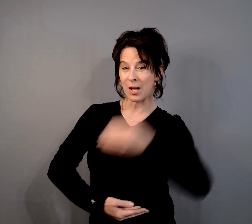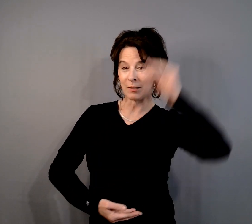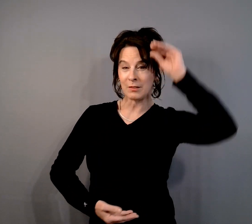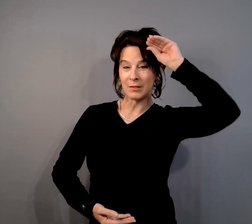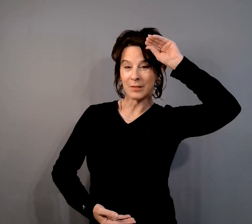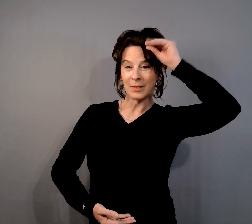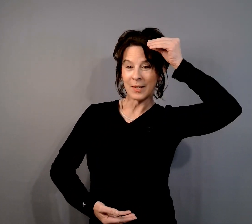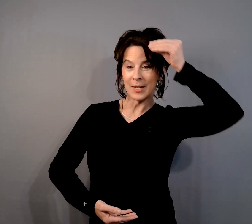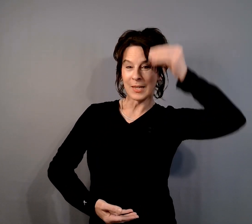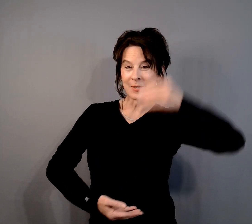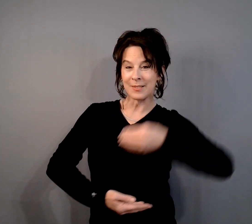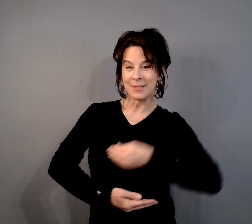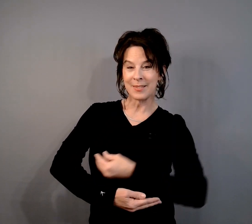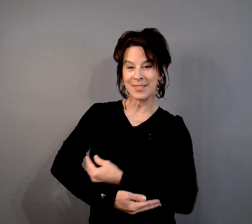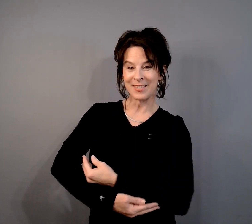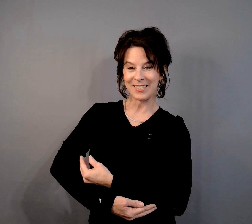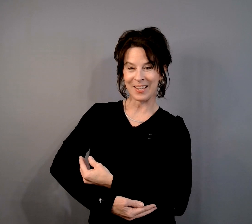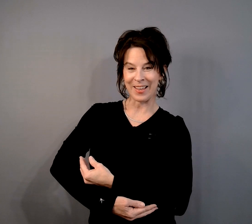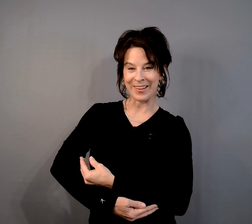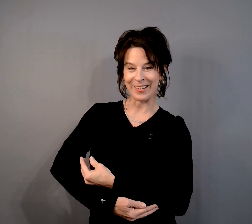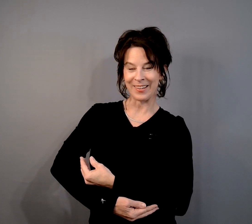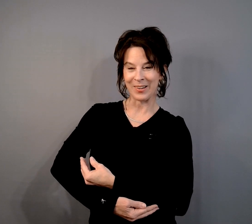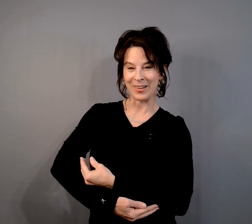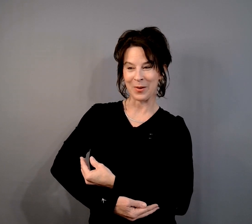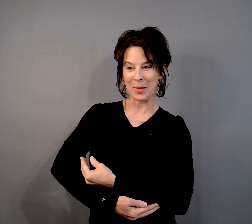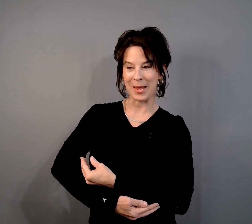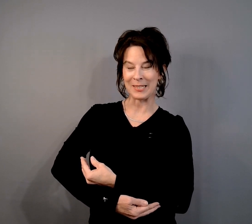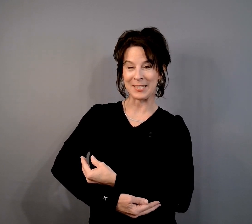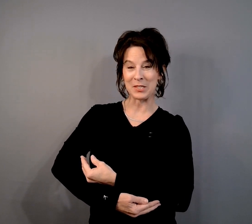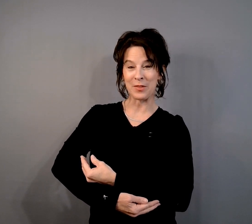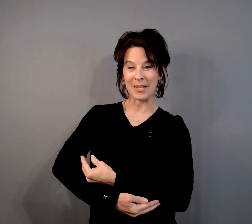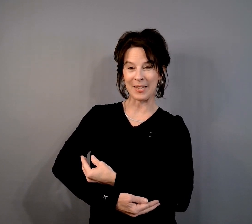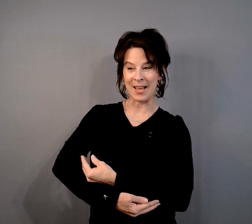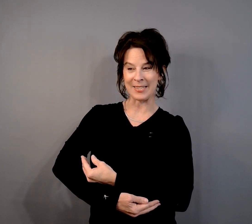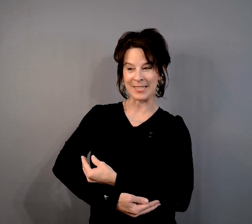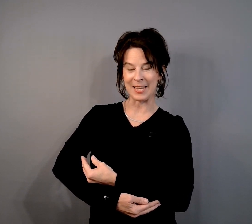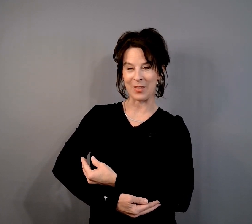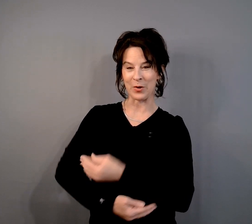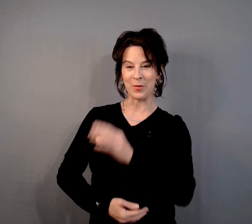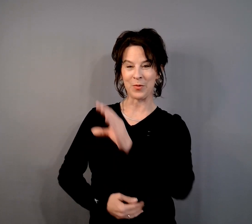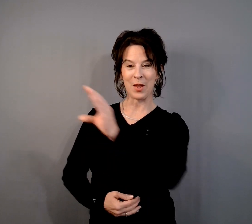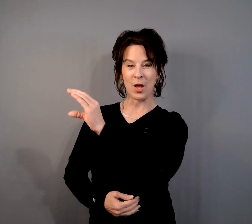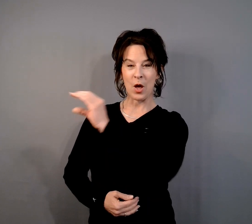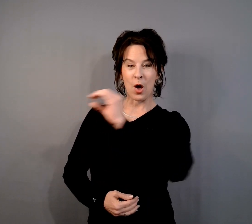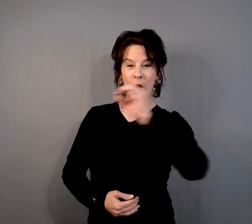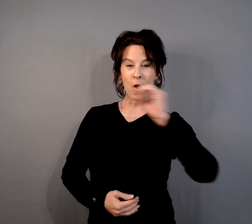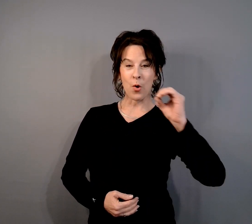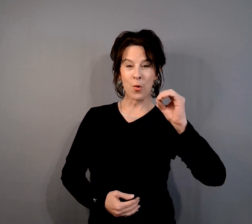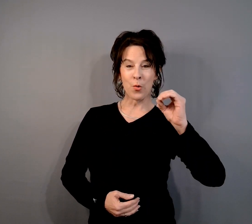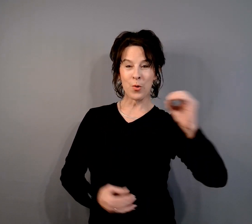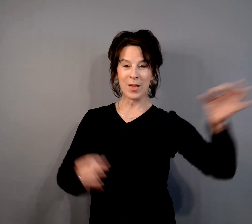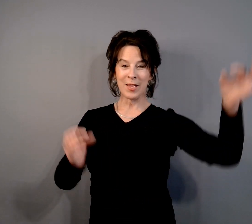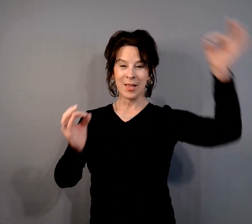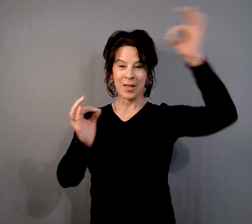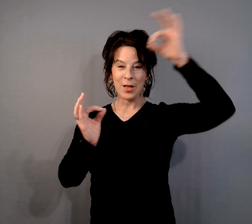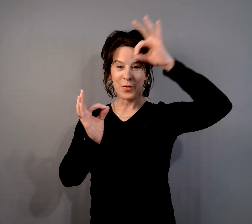child is son. Okay, let's do that line together. Oh,